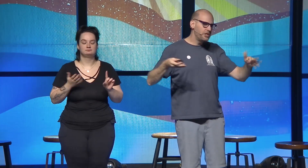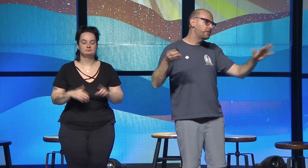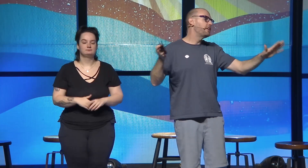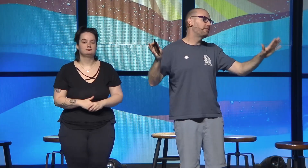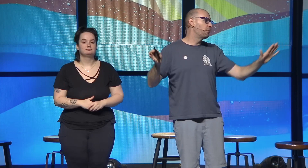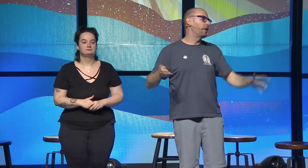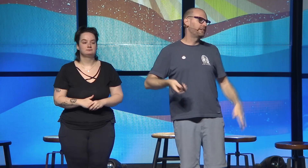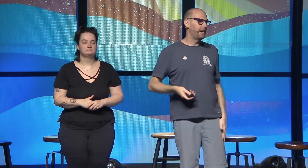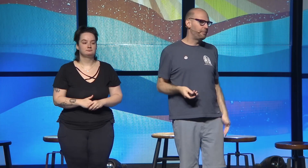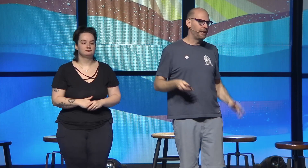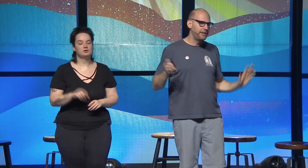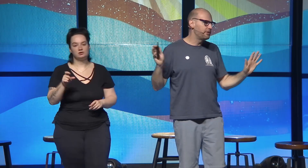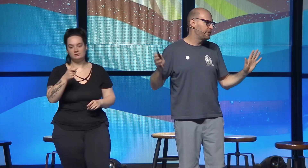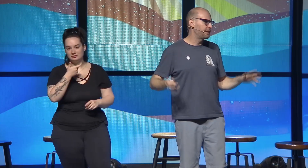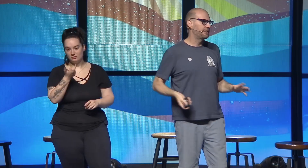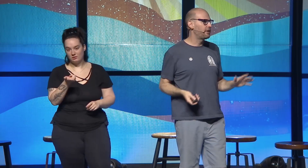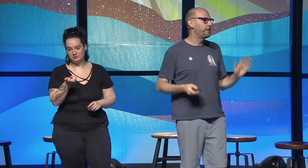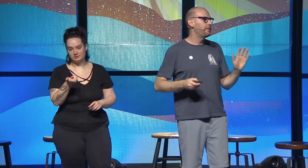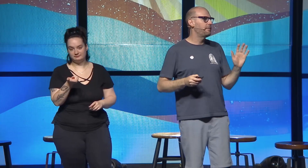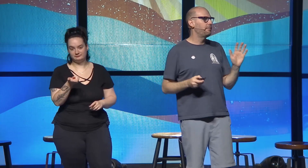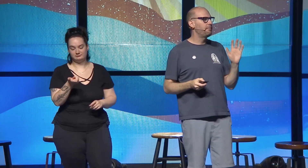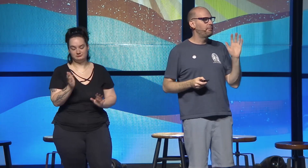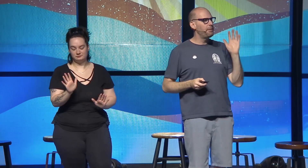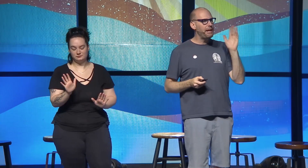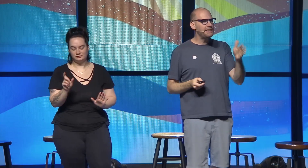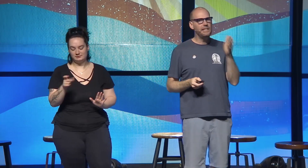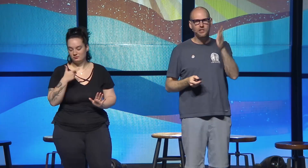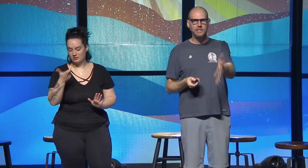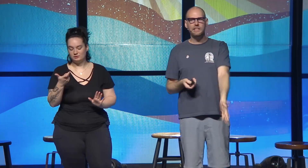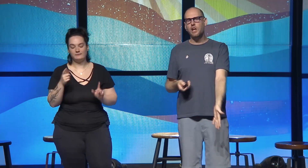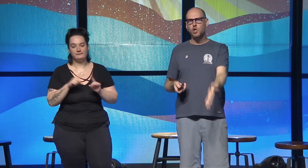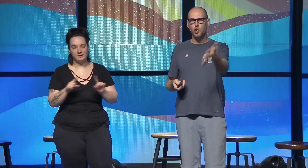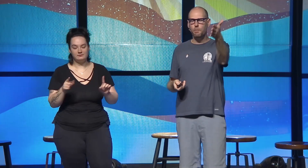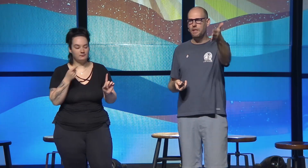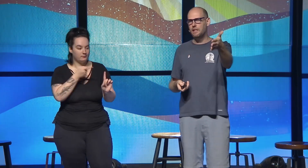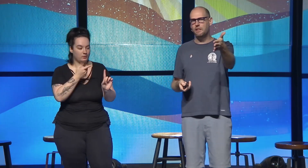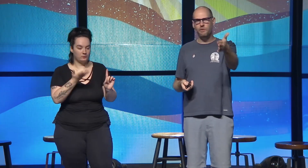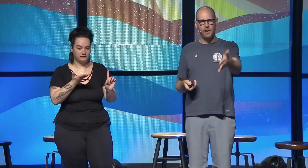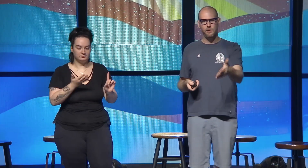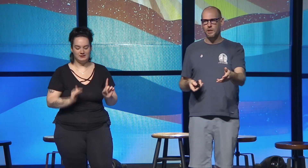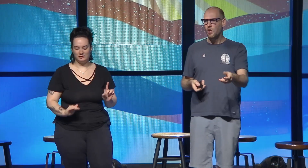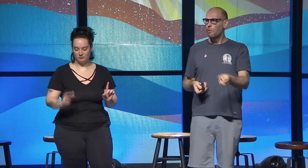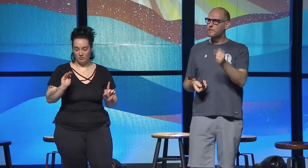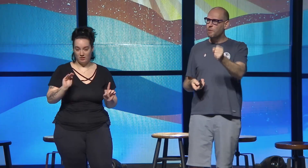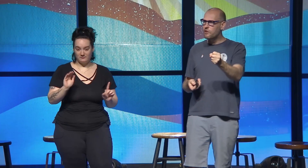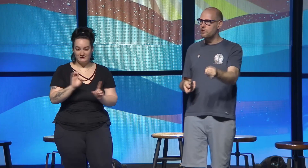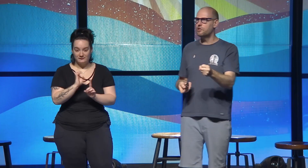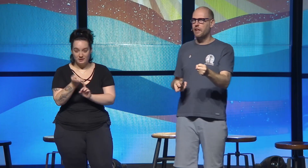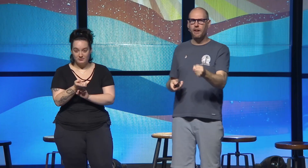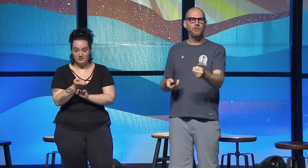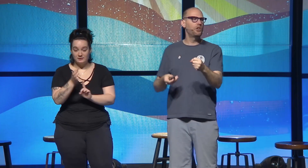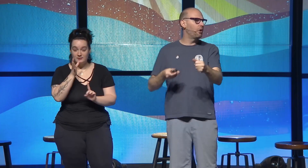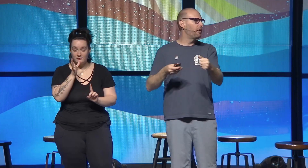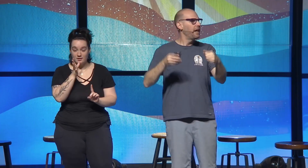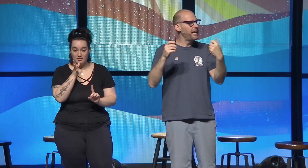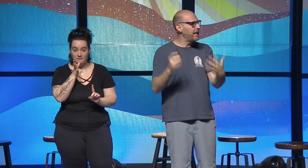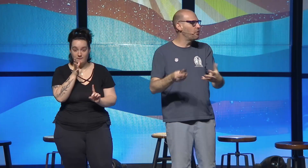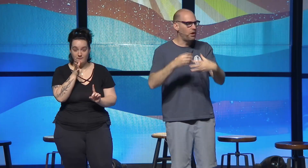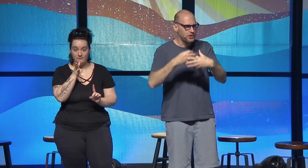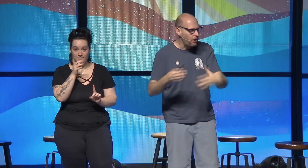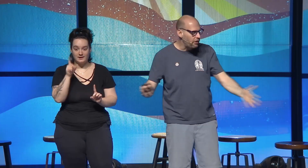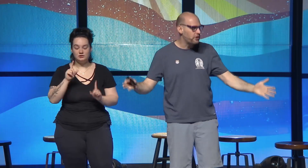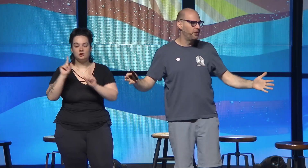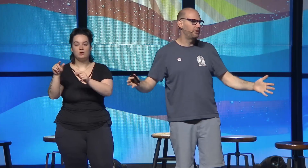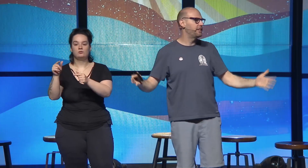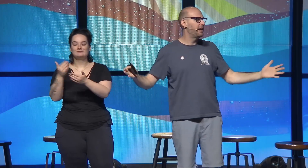but you have to watch it. I'm not going to do it justice, right? But basically, here's this guy who grew up in an environment where his mother used to have to go and hand